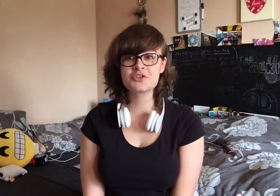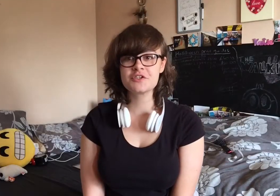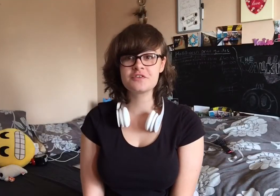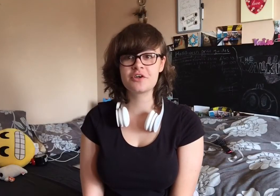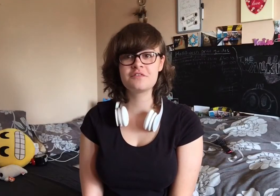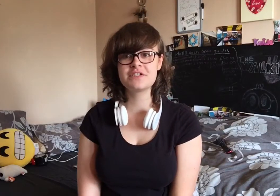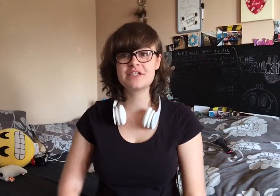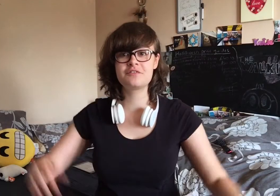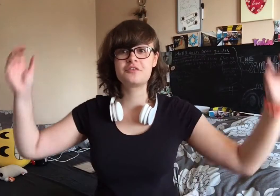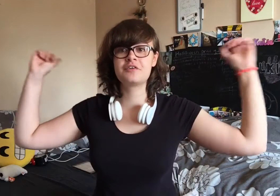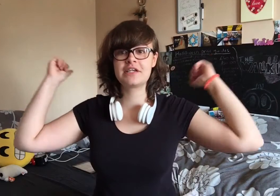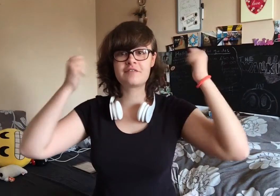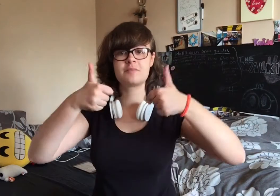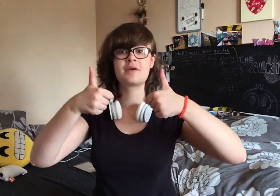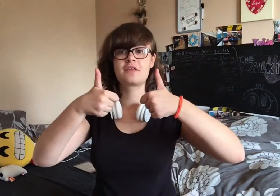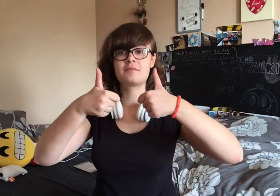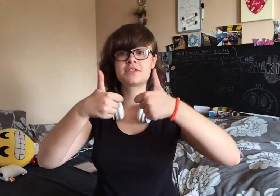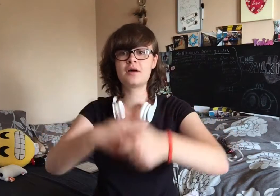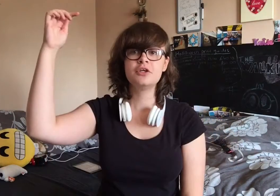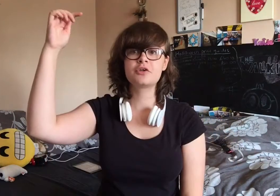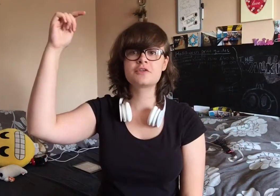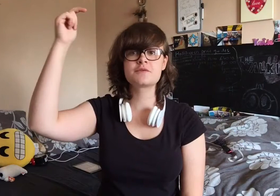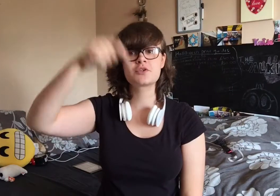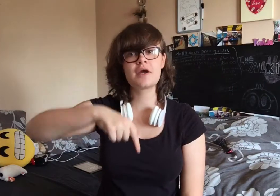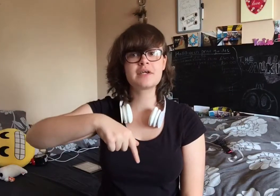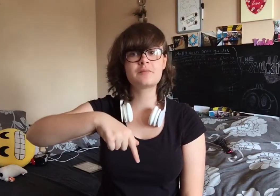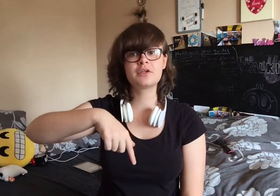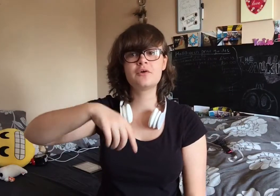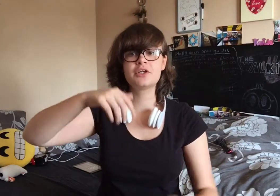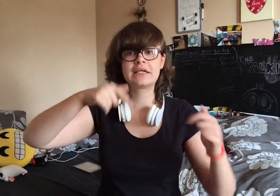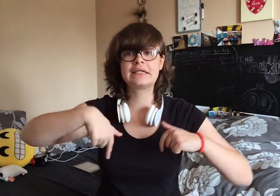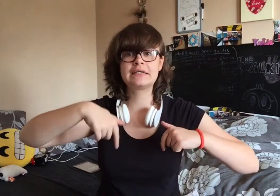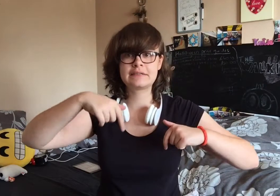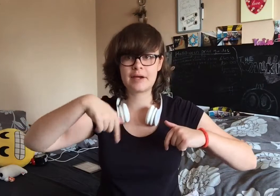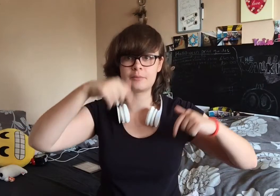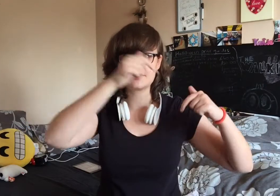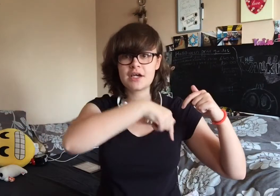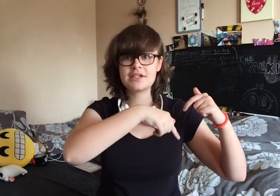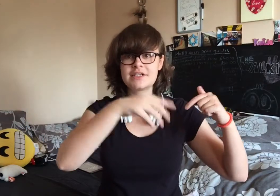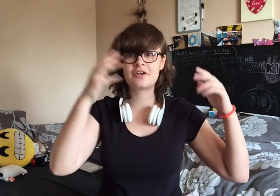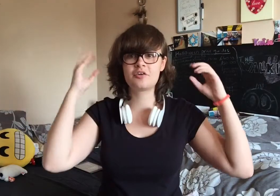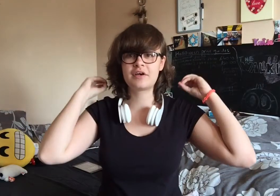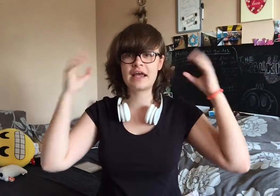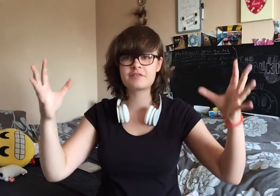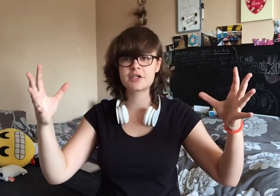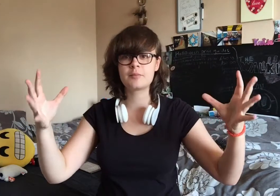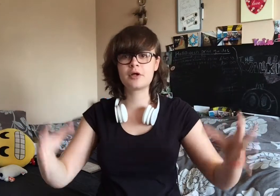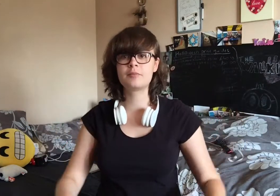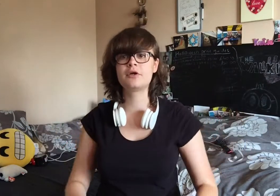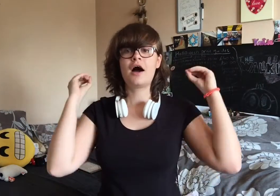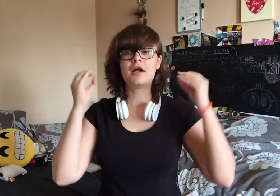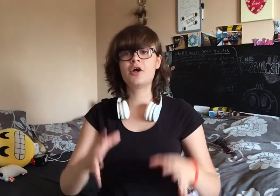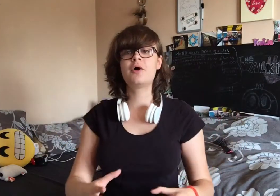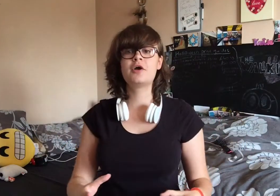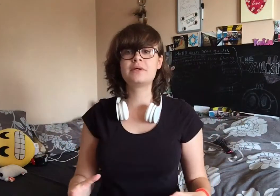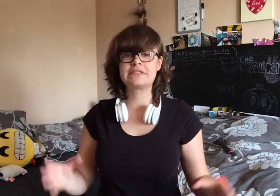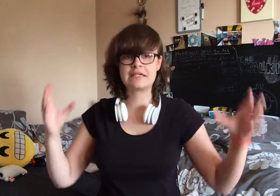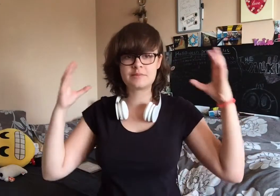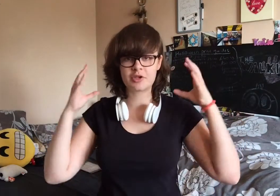this video. If you did, feel free to give it a big thumbs up. You can subscribe down below and you can click the bell beside it to get notified every time I upload. I know I always say this, but I should